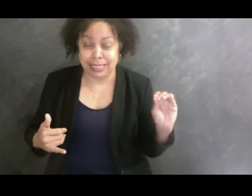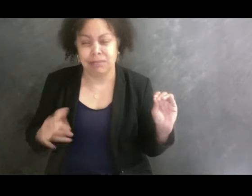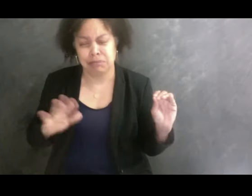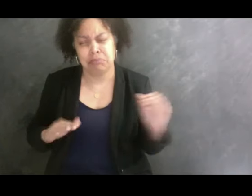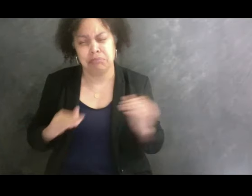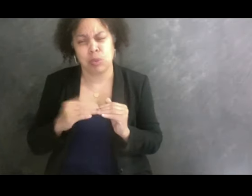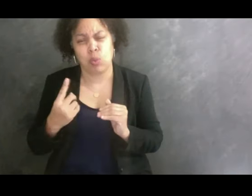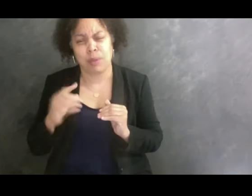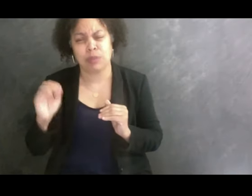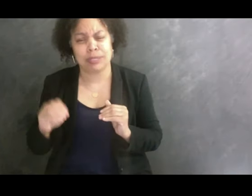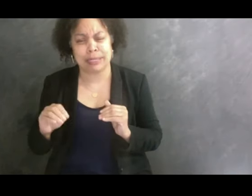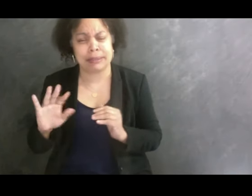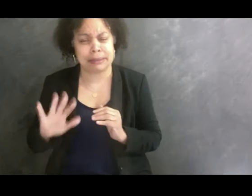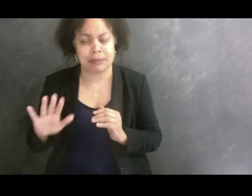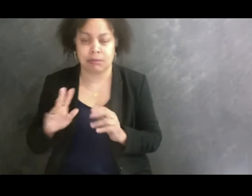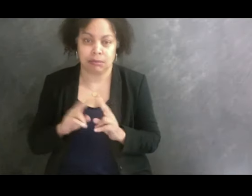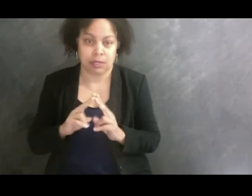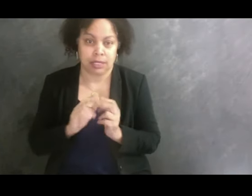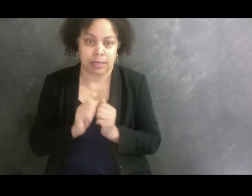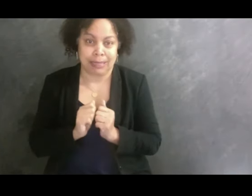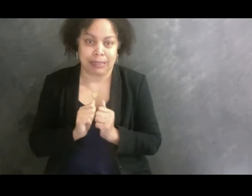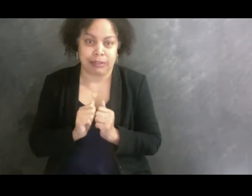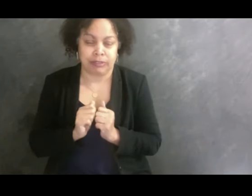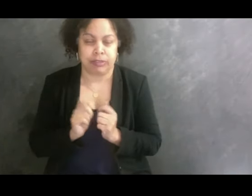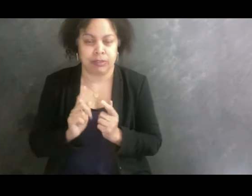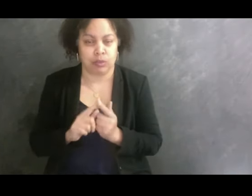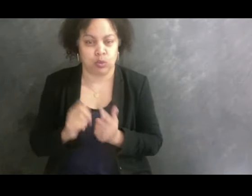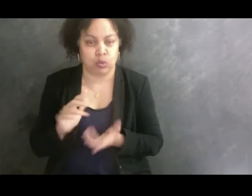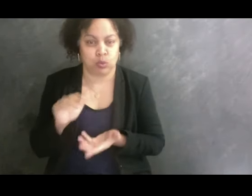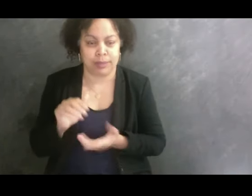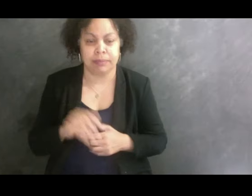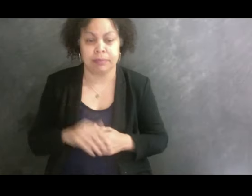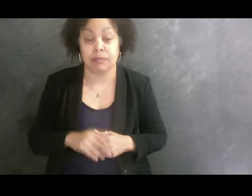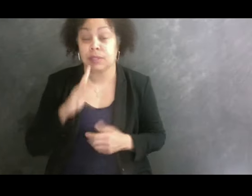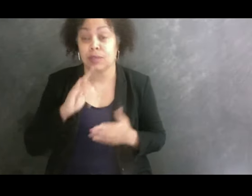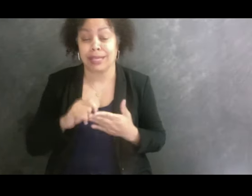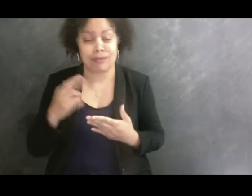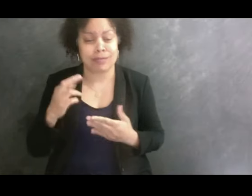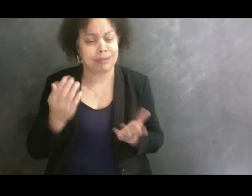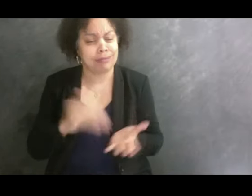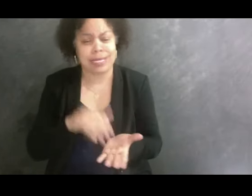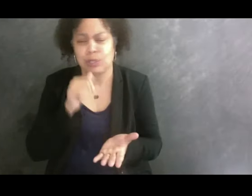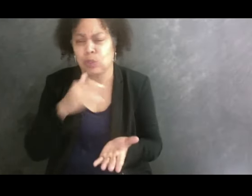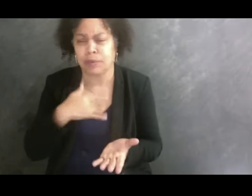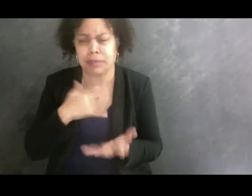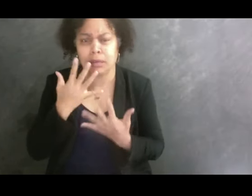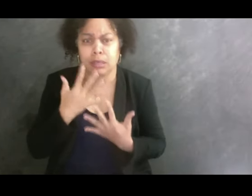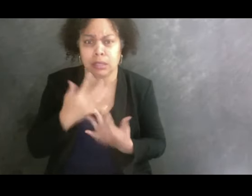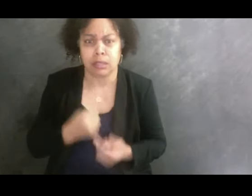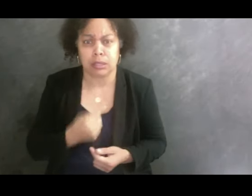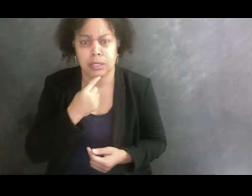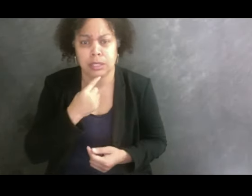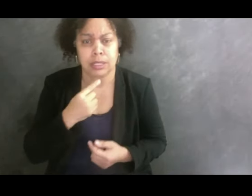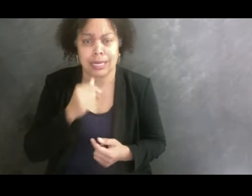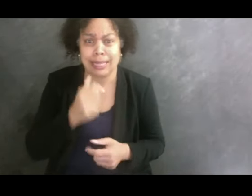said, it's an incredibly competitive grant. For that reason, you should not be discouraged if you don't receive the grant